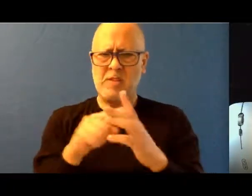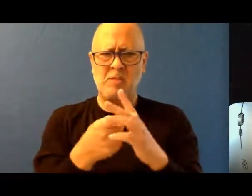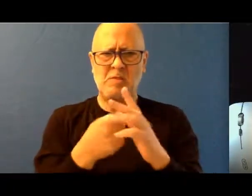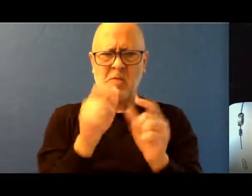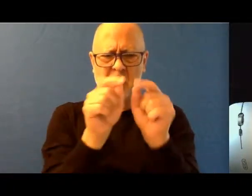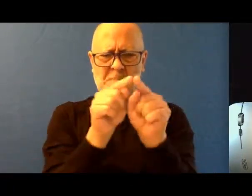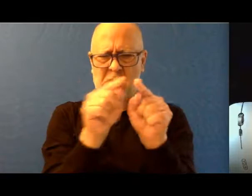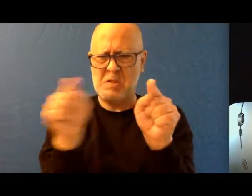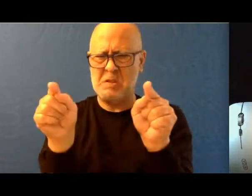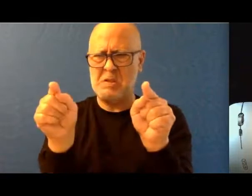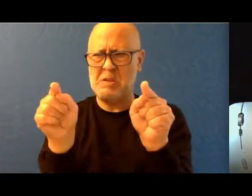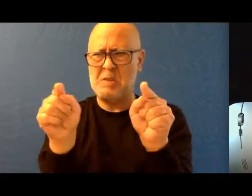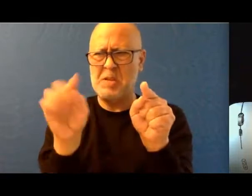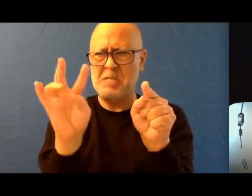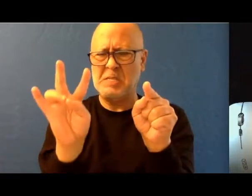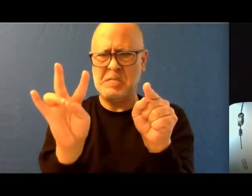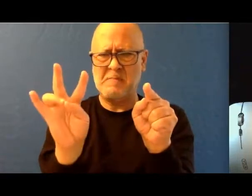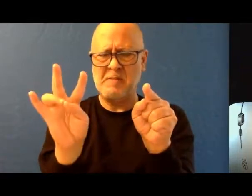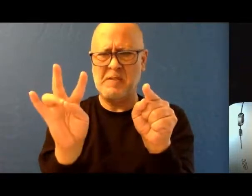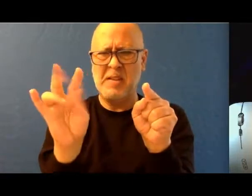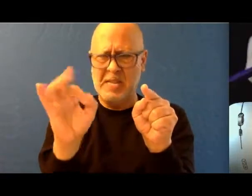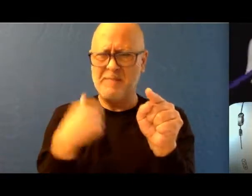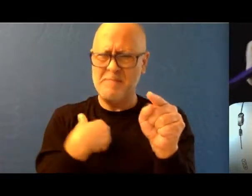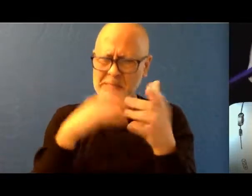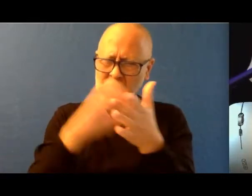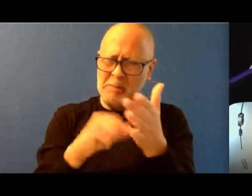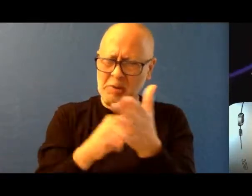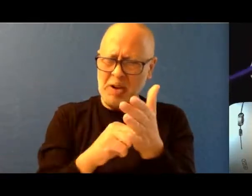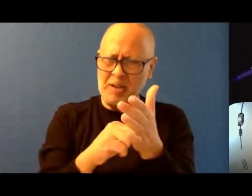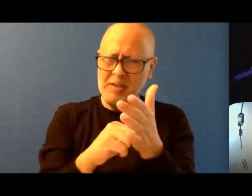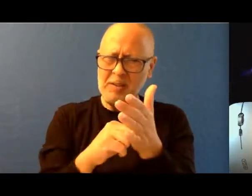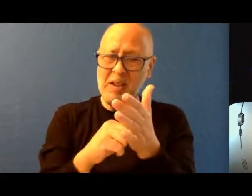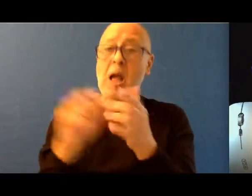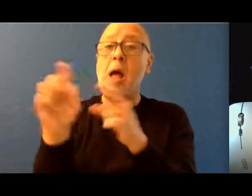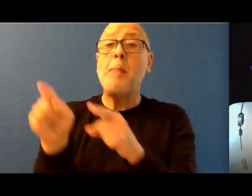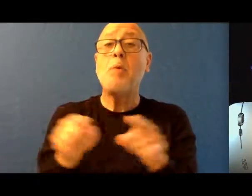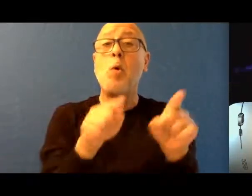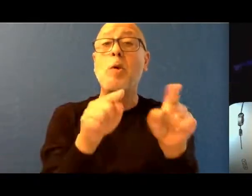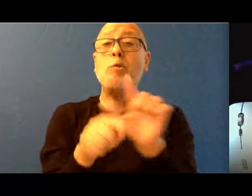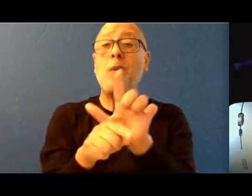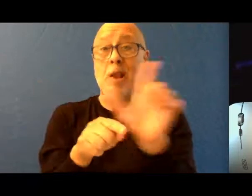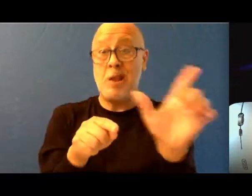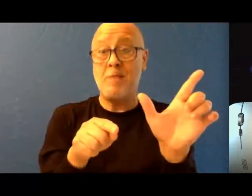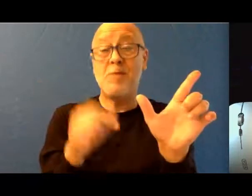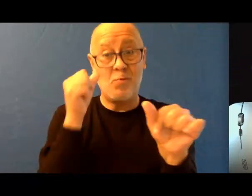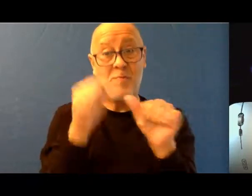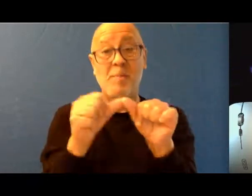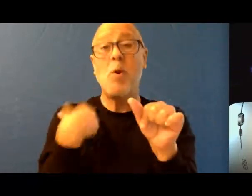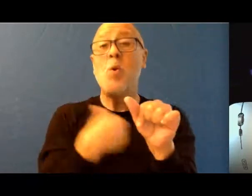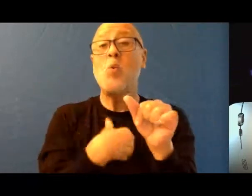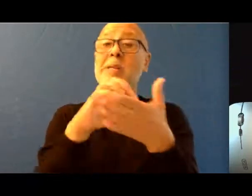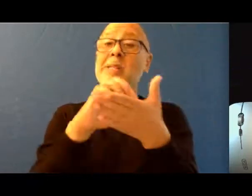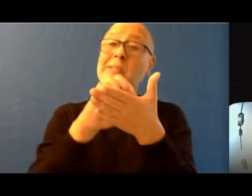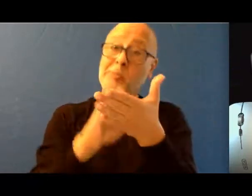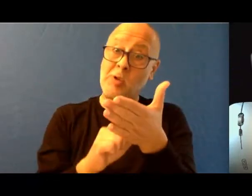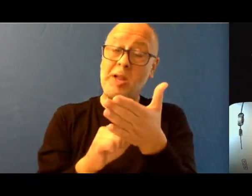I'm here at 7, if I'm subtracting 9, I'm going to the left. Remember, we subtract going